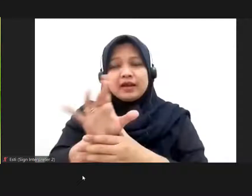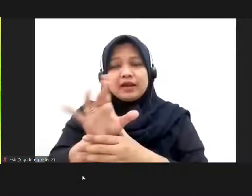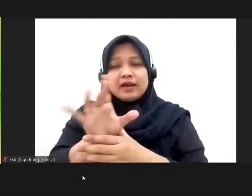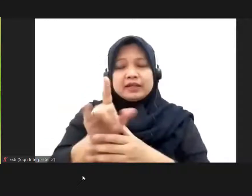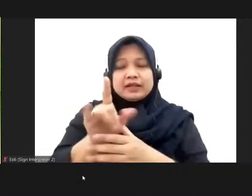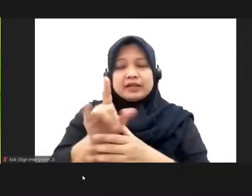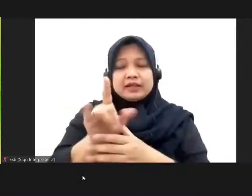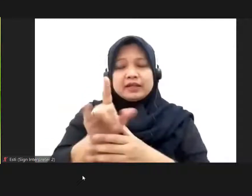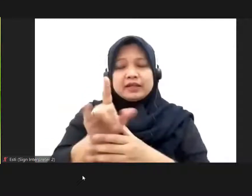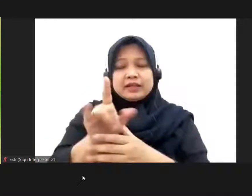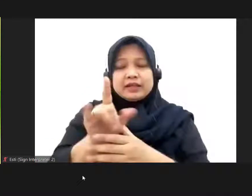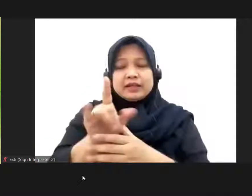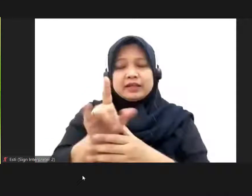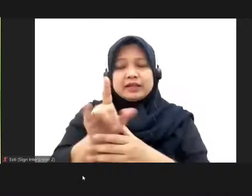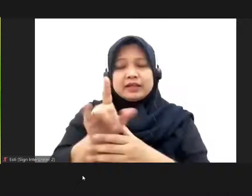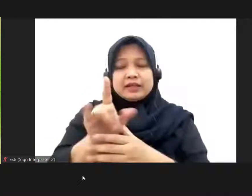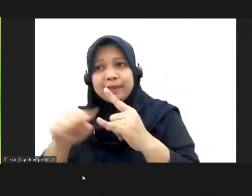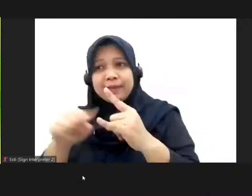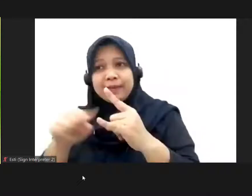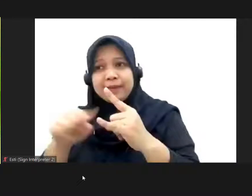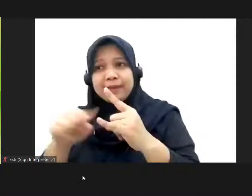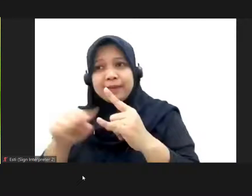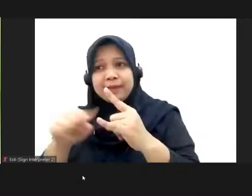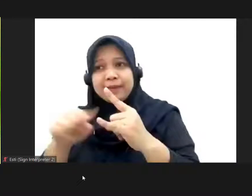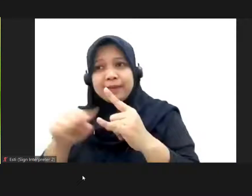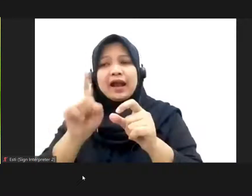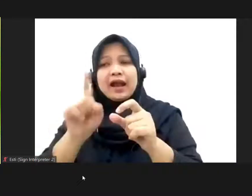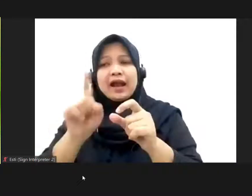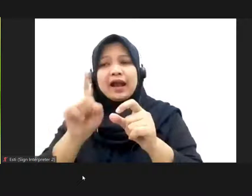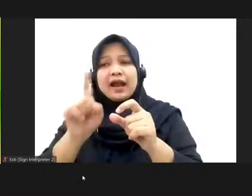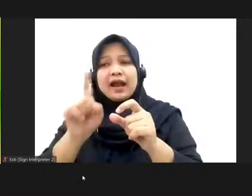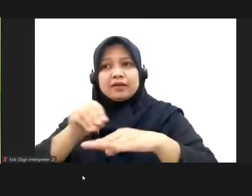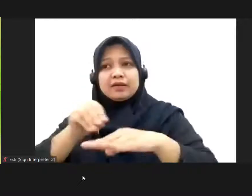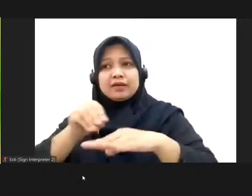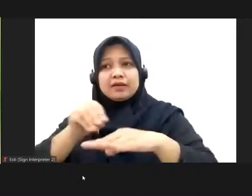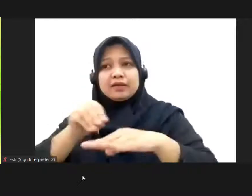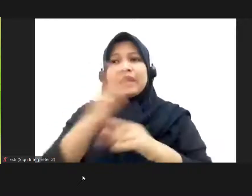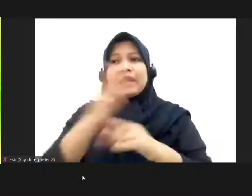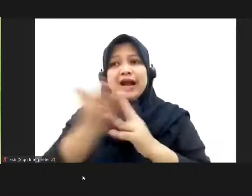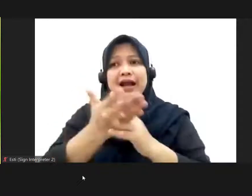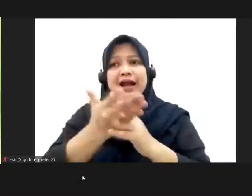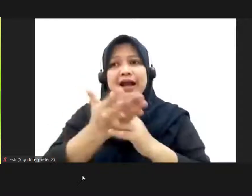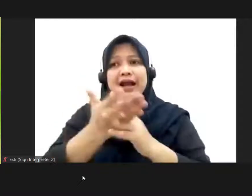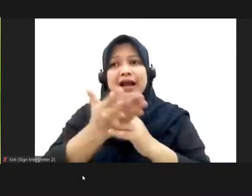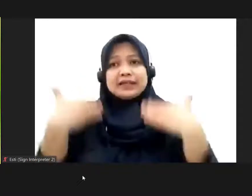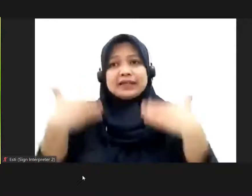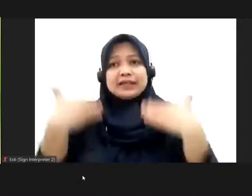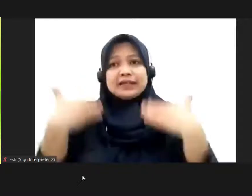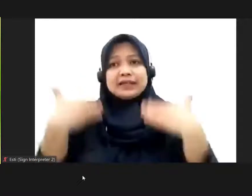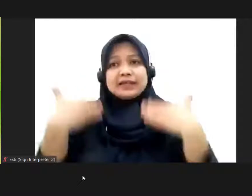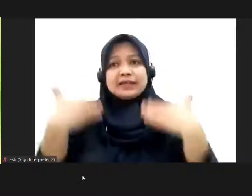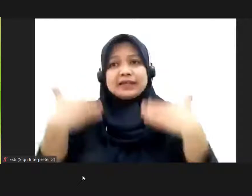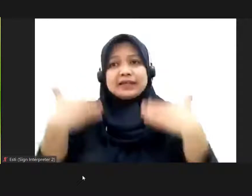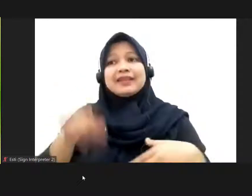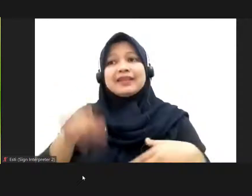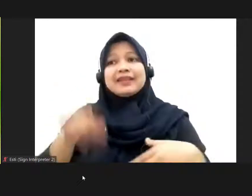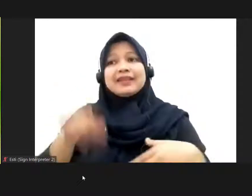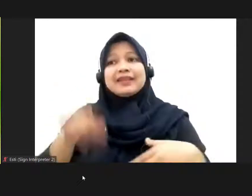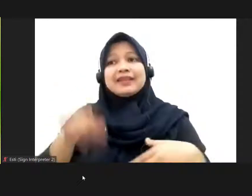also have some impact on humanitarian access in the coming days, including evacuation of populations